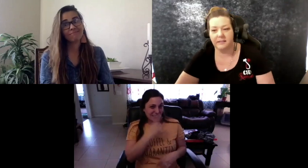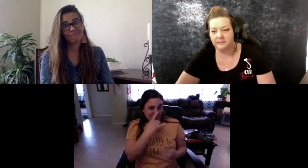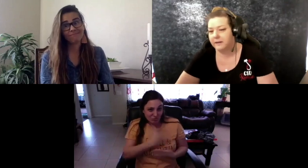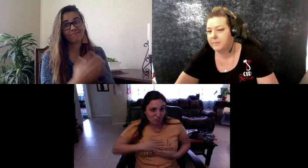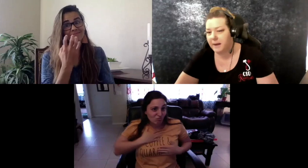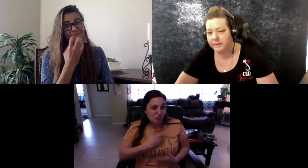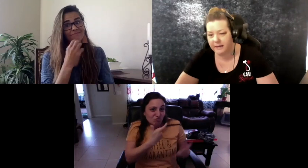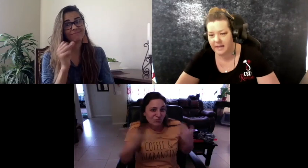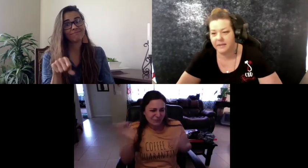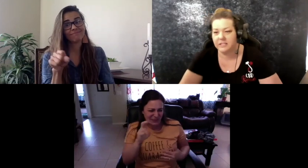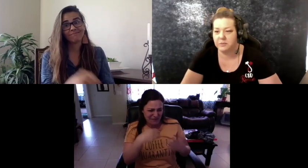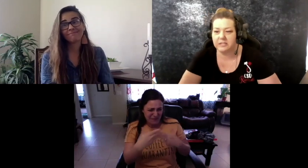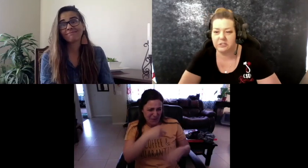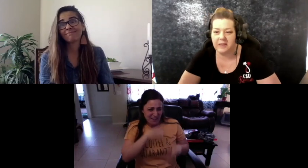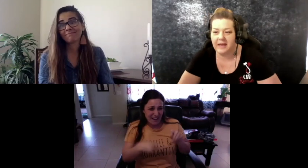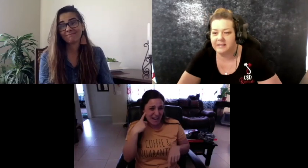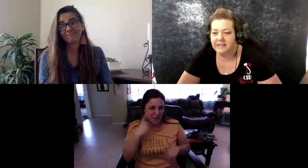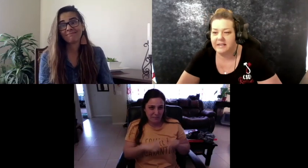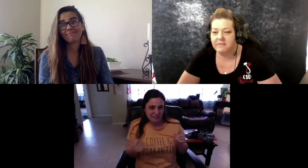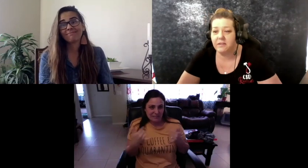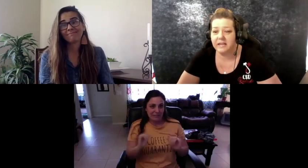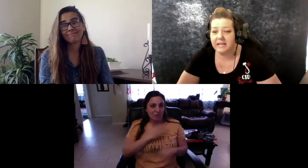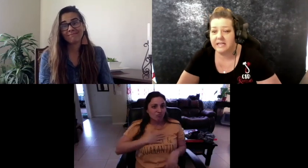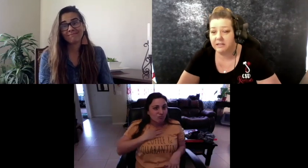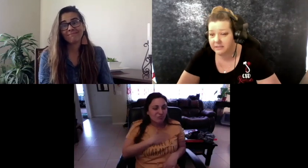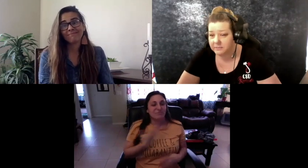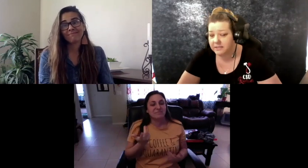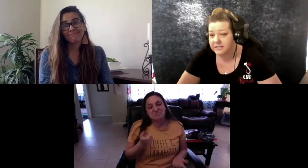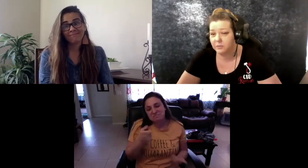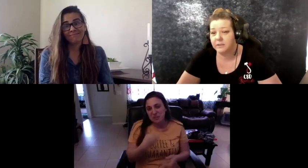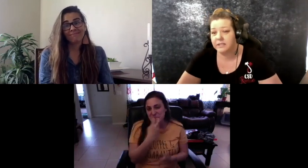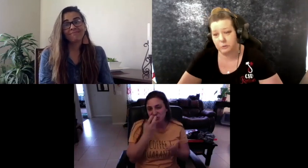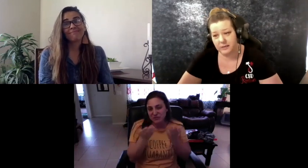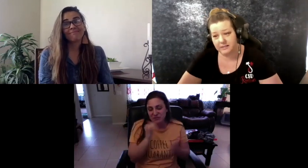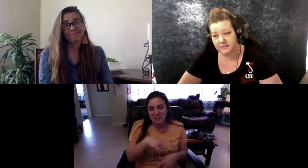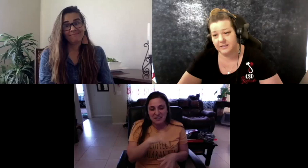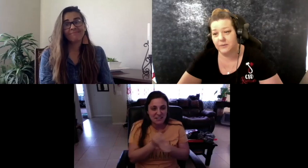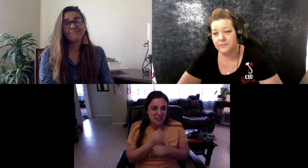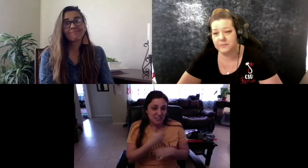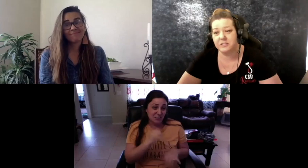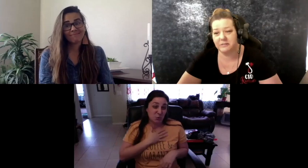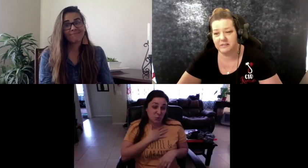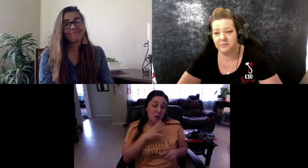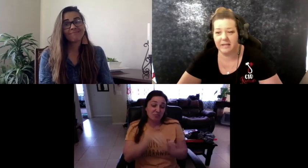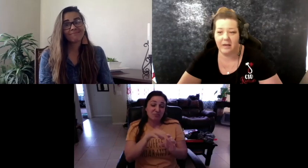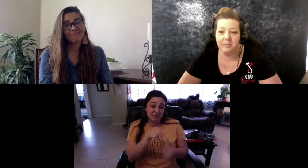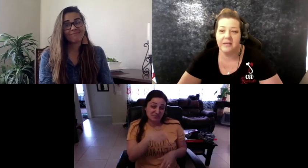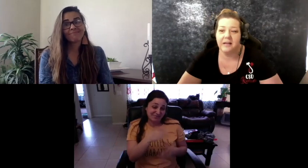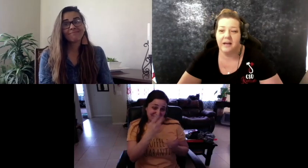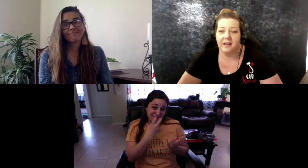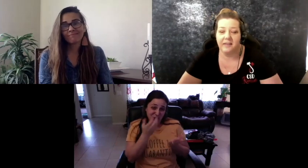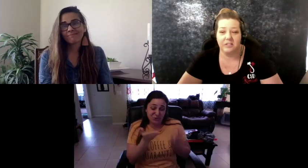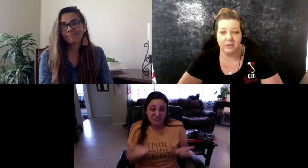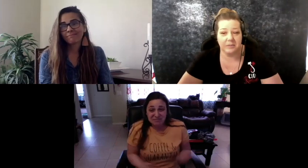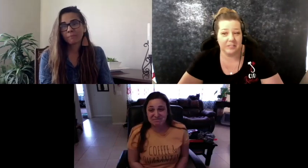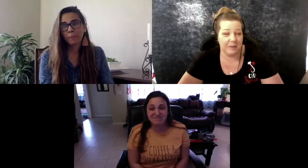it's very popular right now. My kids really enjoy that, even though they can't hear it, but they still really enjoy it. So speech services really help,